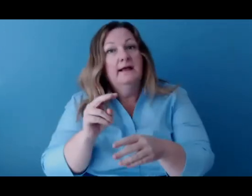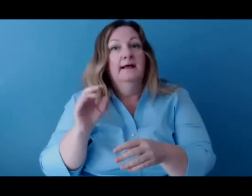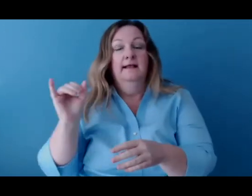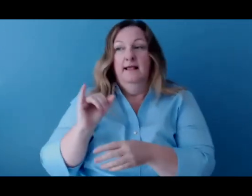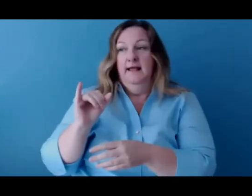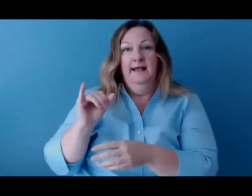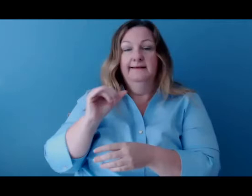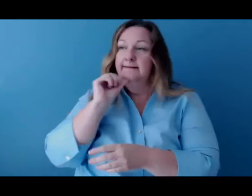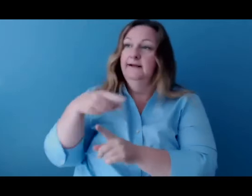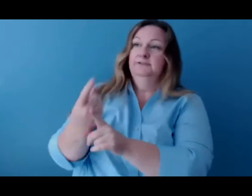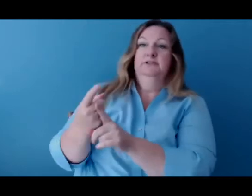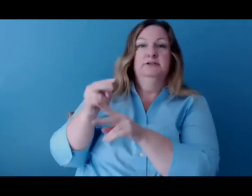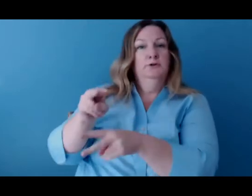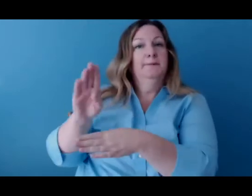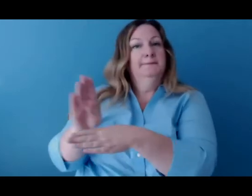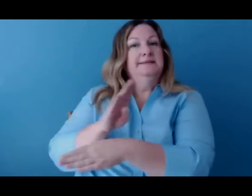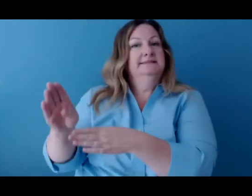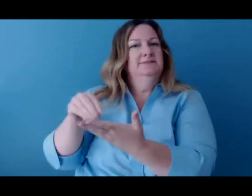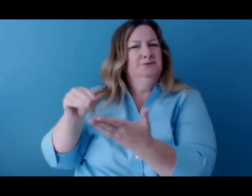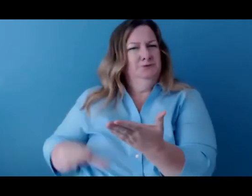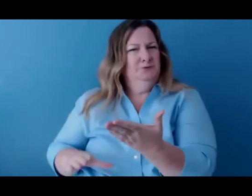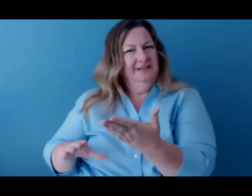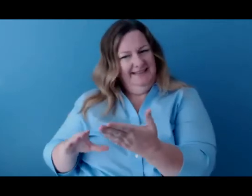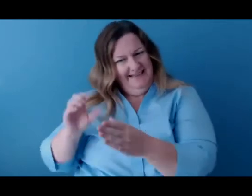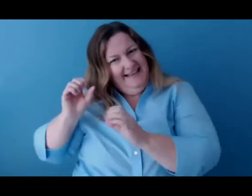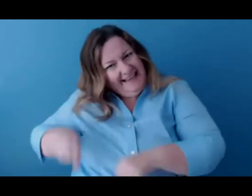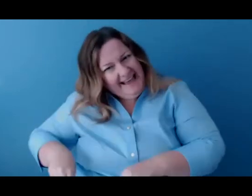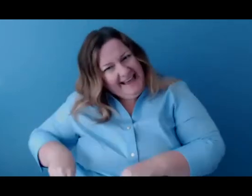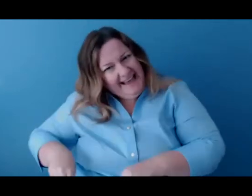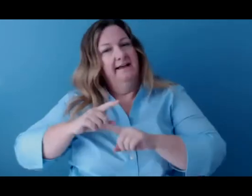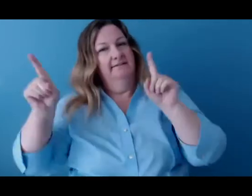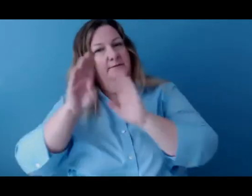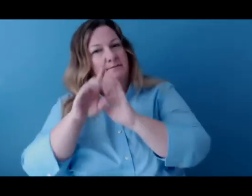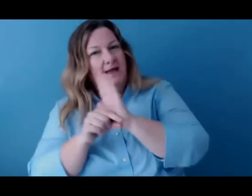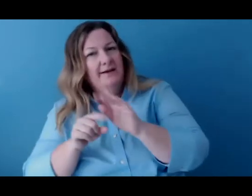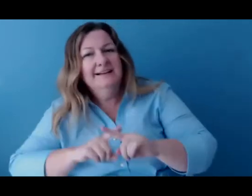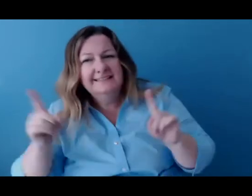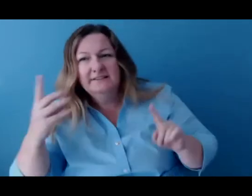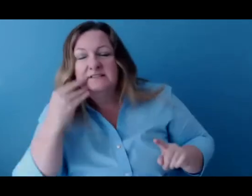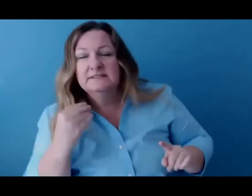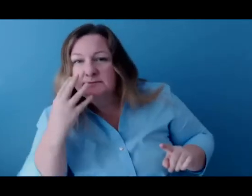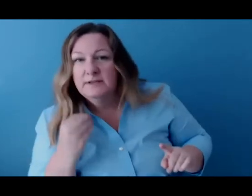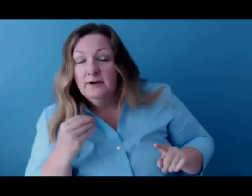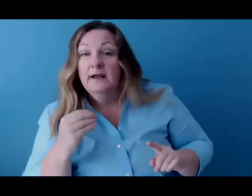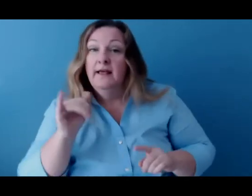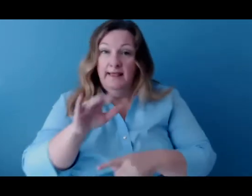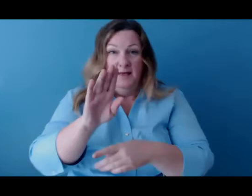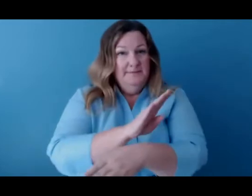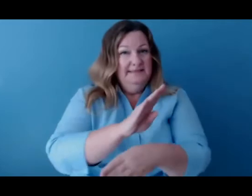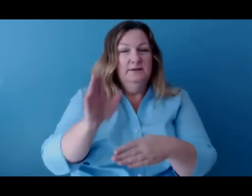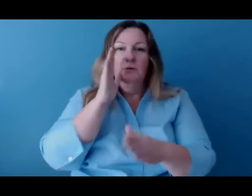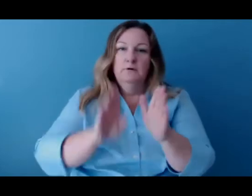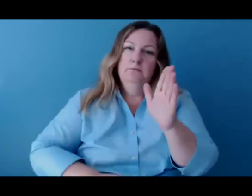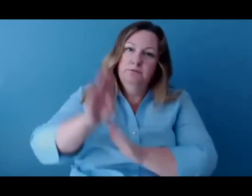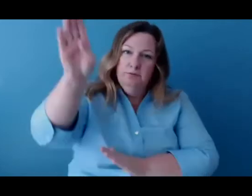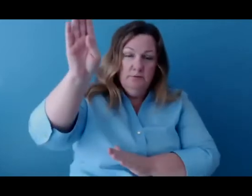going to be somebody else that's done a different type of role, that had a different type of experience, and the company thrives because of it. And it's a concept called shared